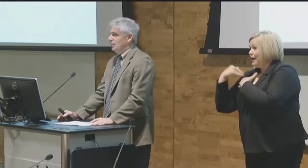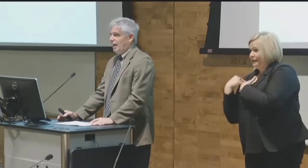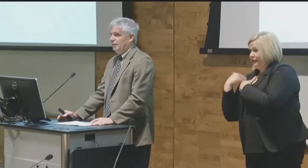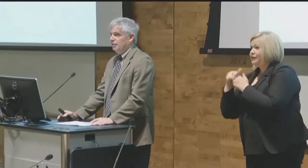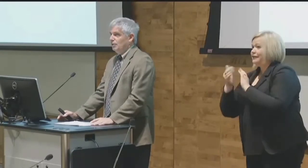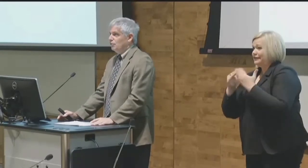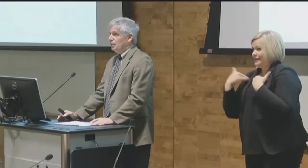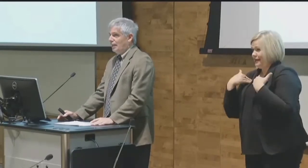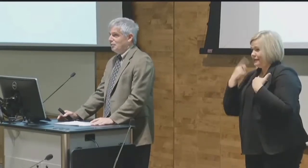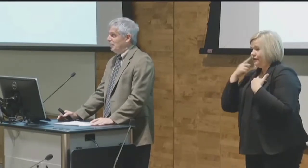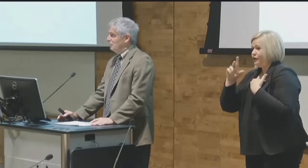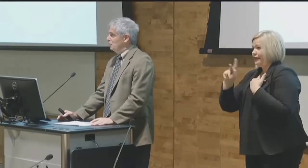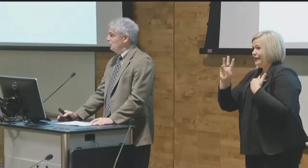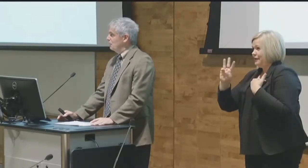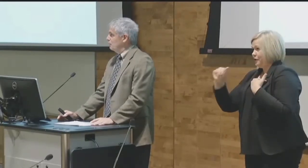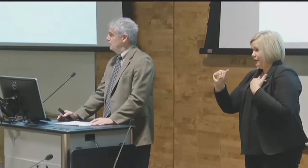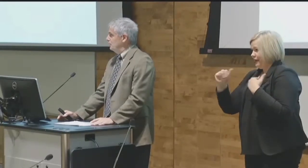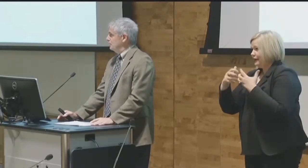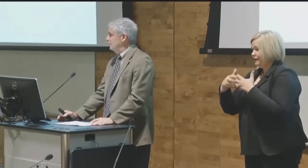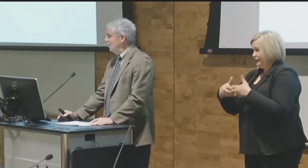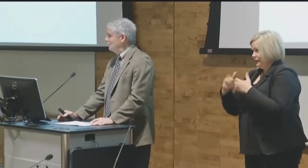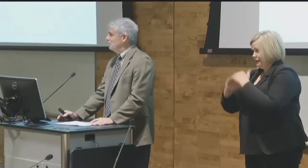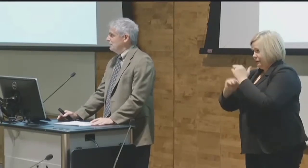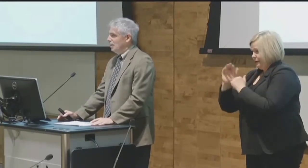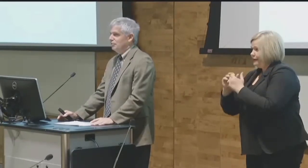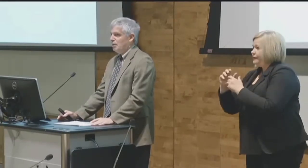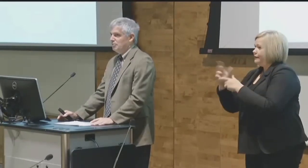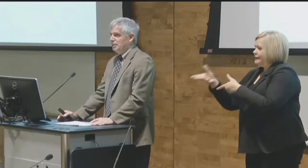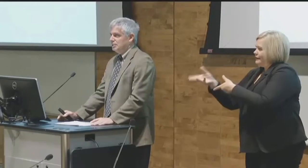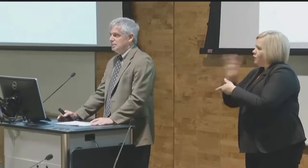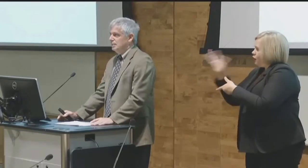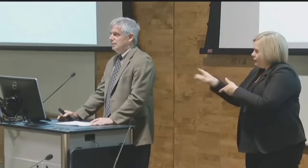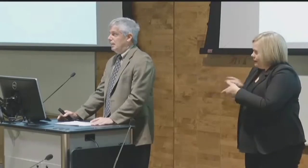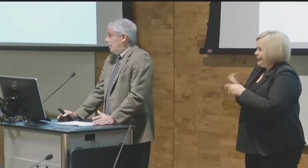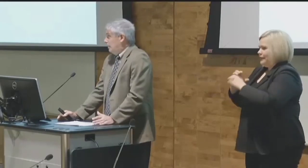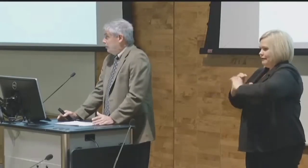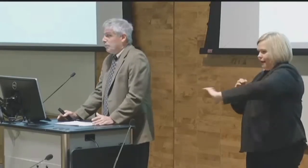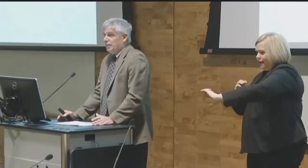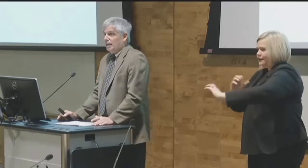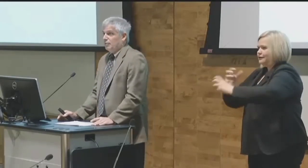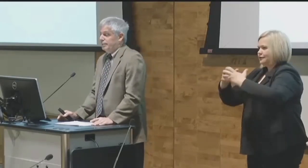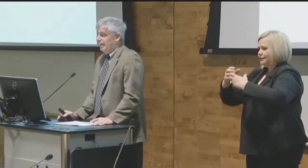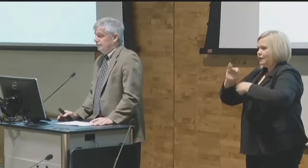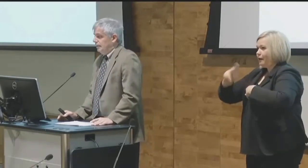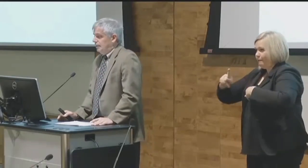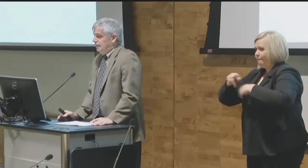that the city has for the KWA facilities that were built, the intake, the pipelines, the pump stations, and they're paying